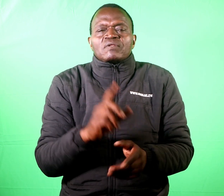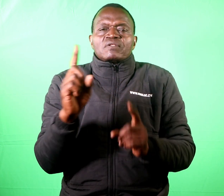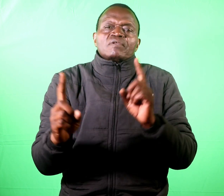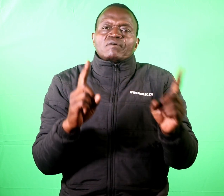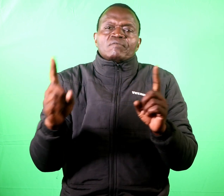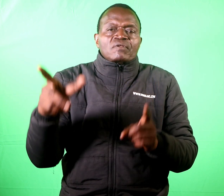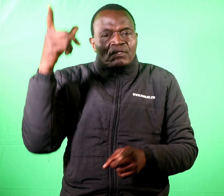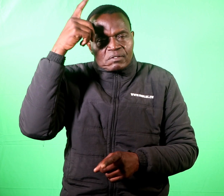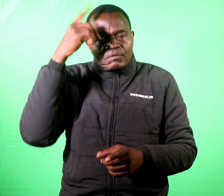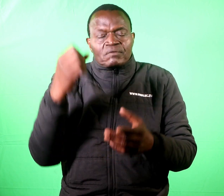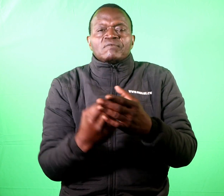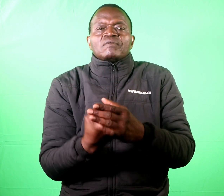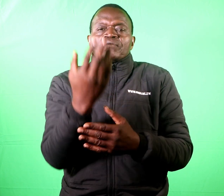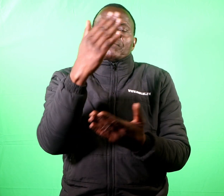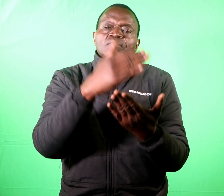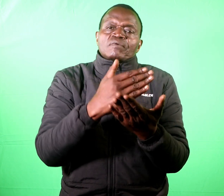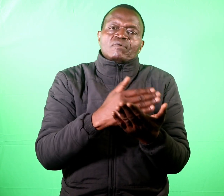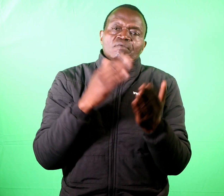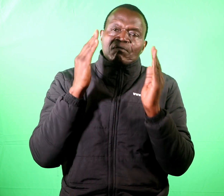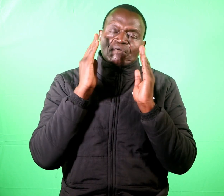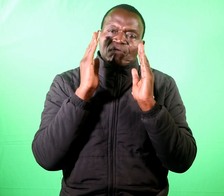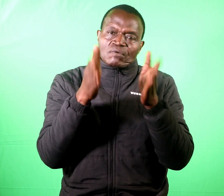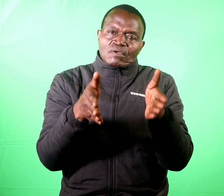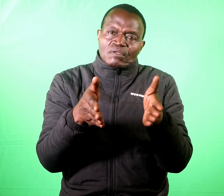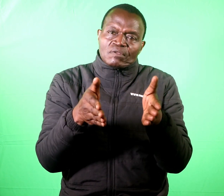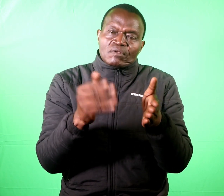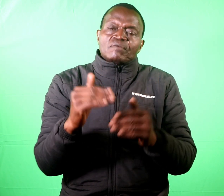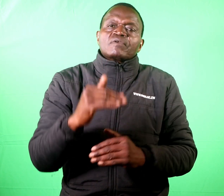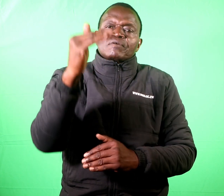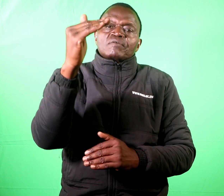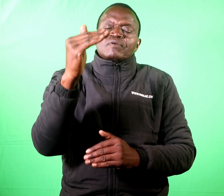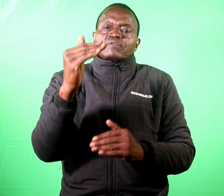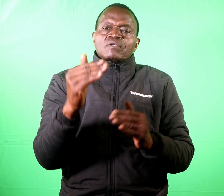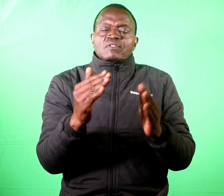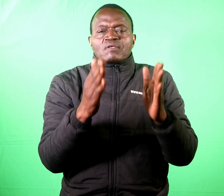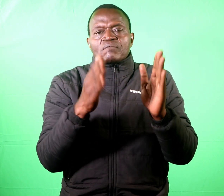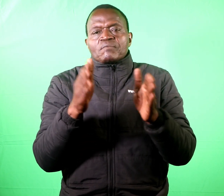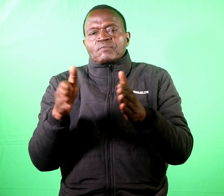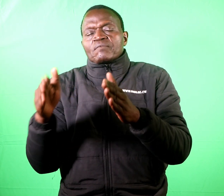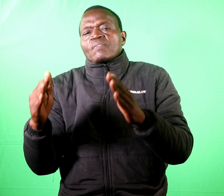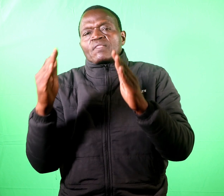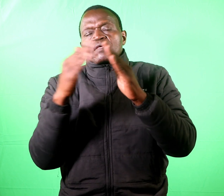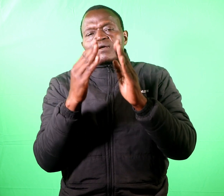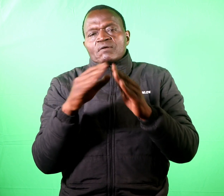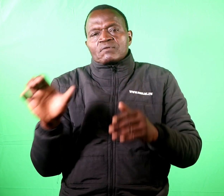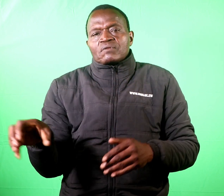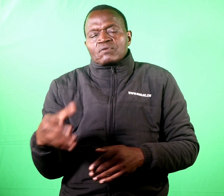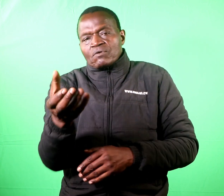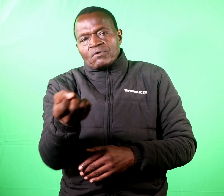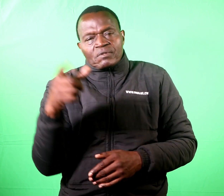programs aimed at increasing the proportion of households owning livestock and improve